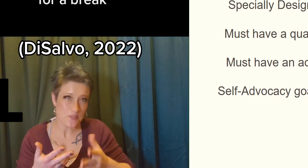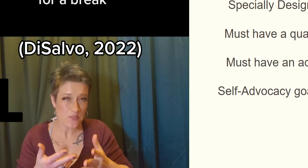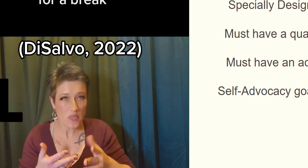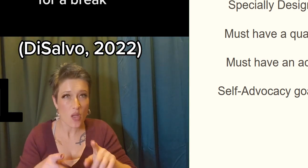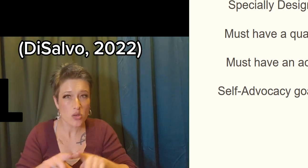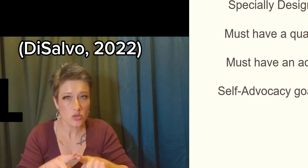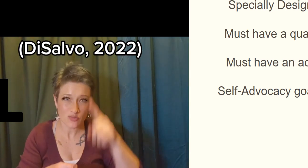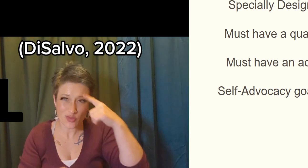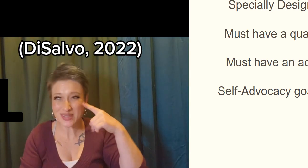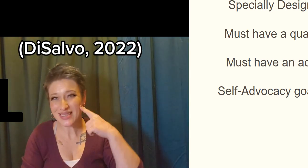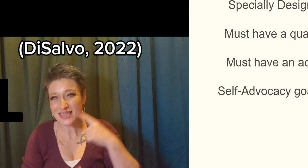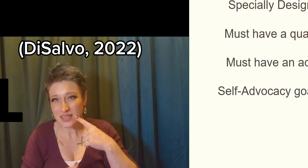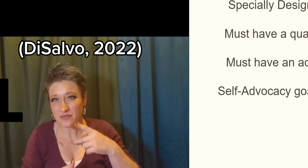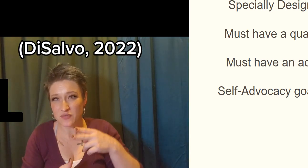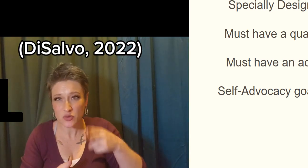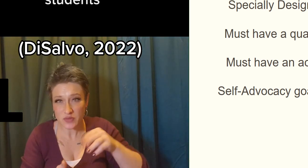break?